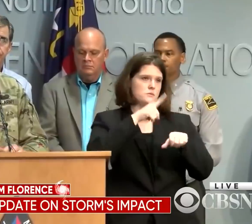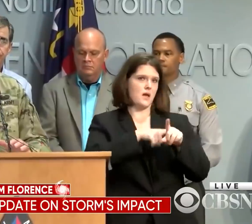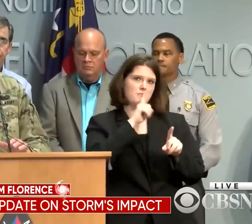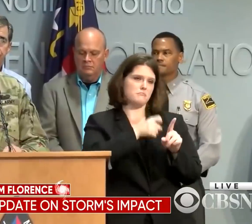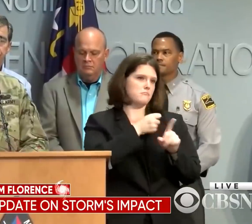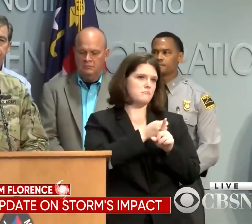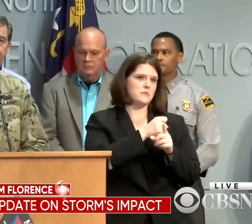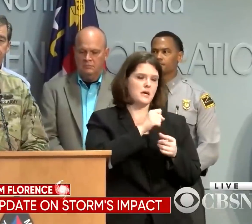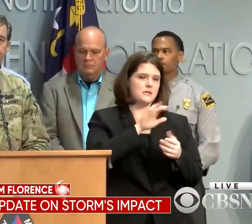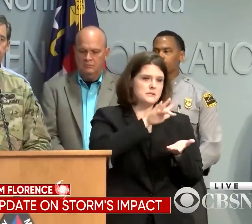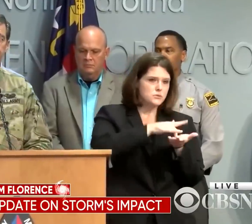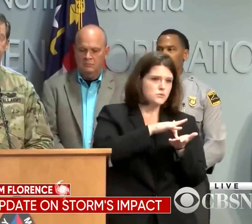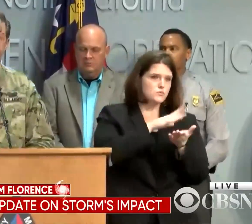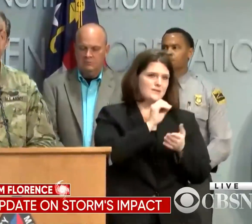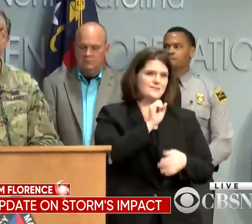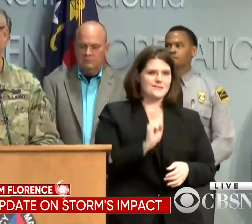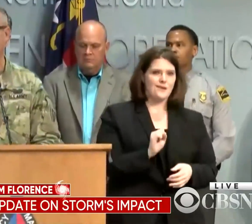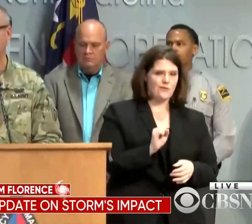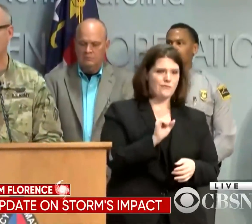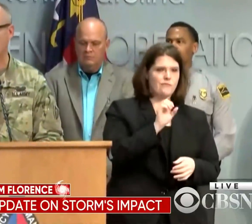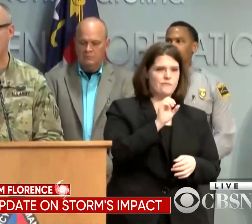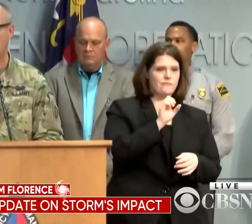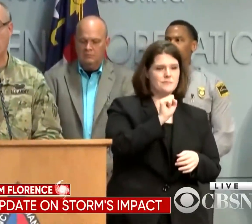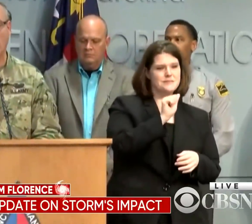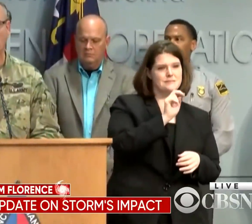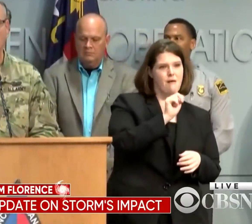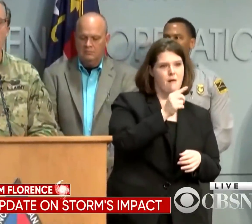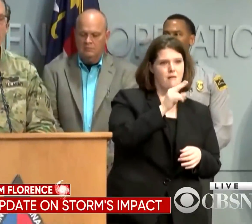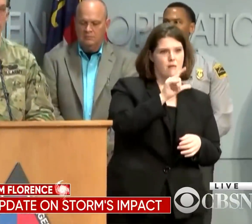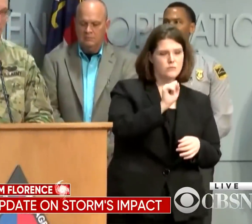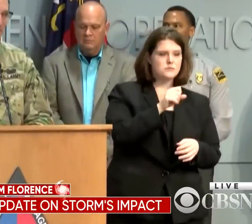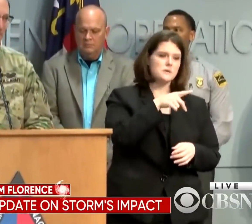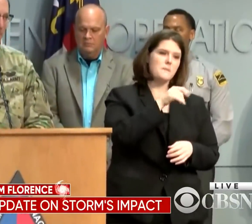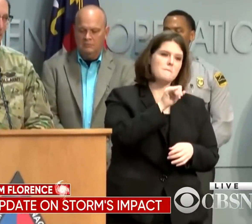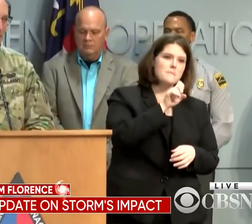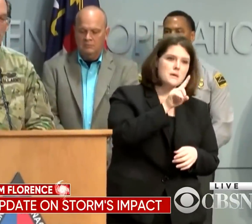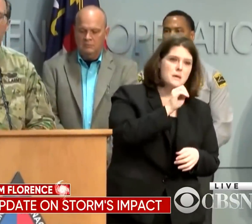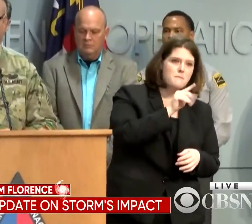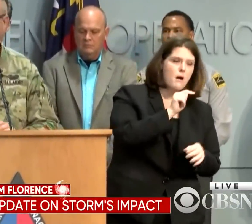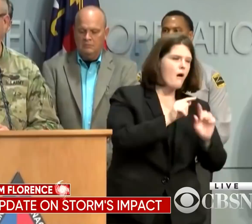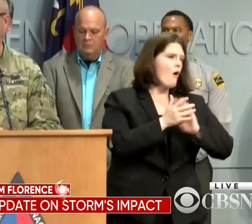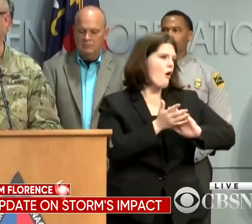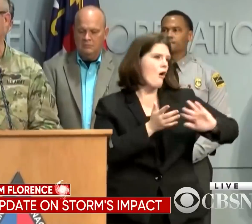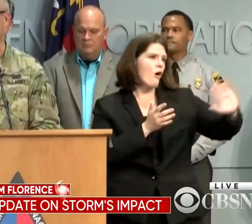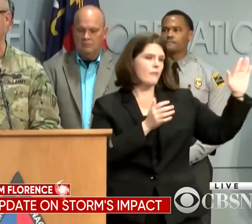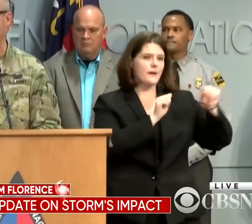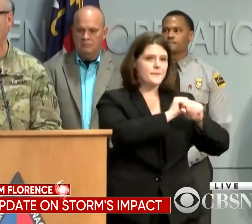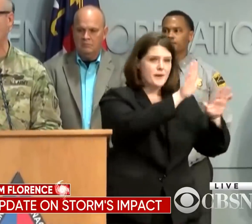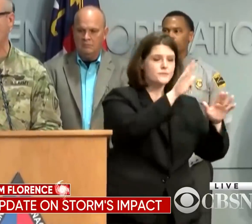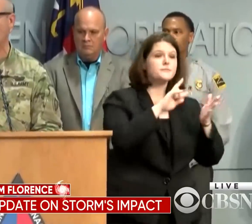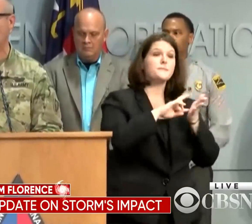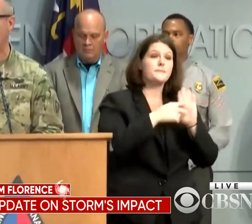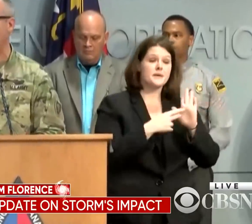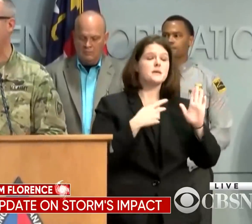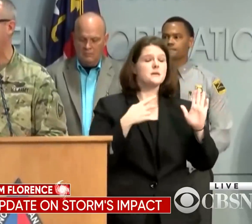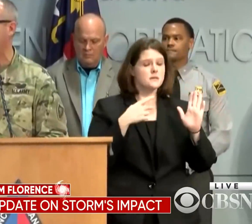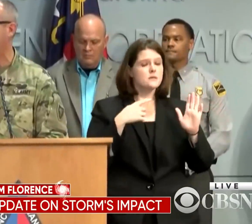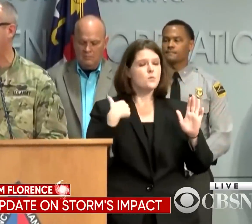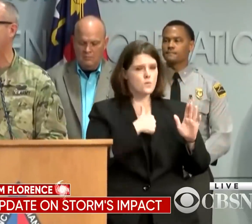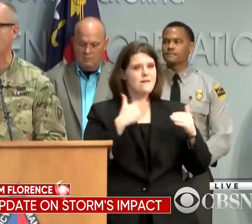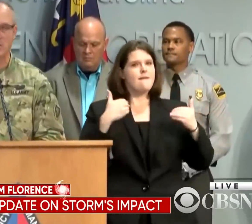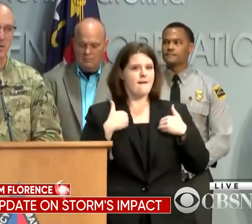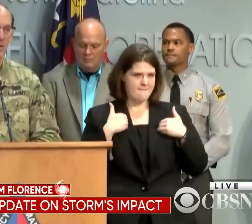the central and the southern parts of our state, from the sandhills to the Piedmont all the way to the mountains, that indeed, just rest assured, we have people